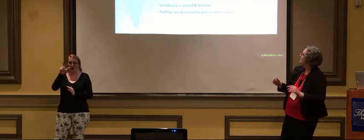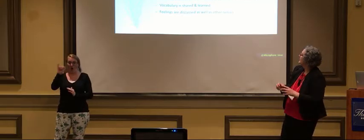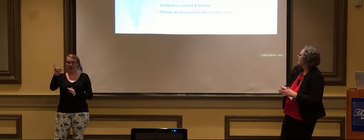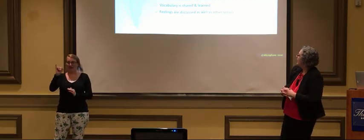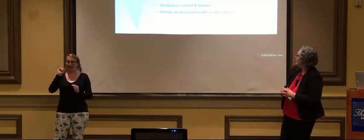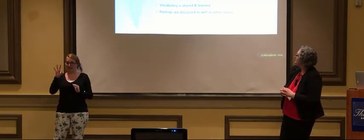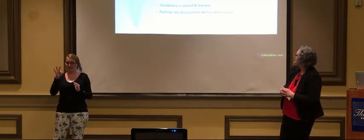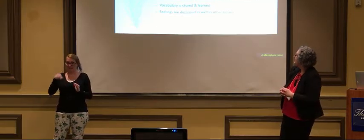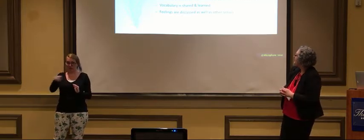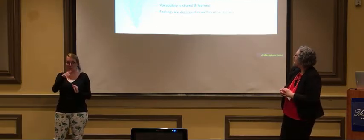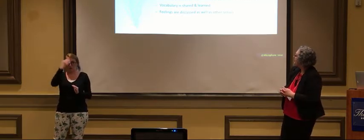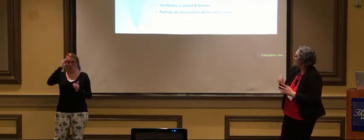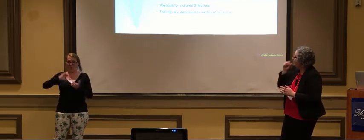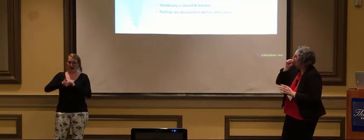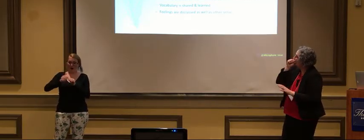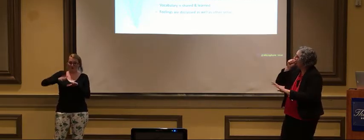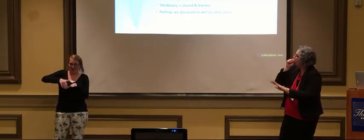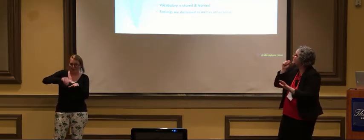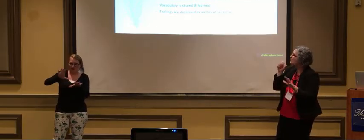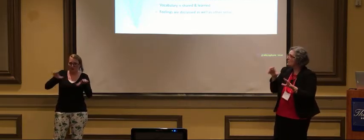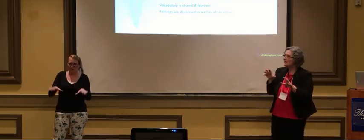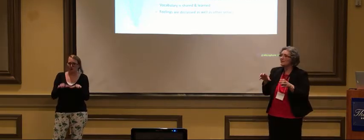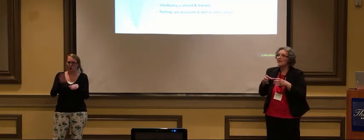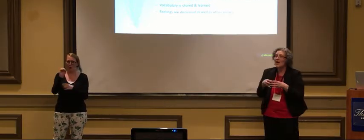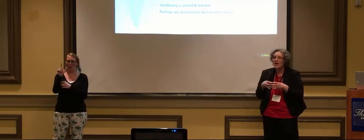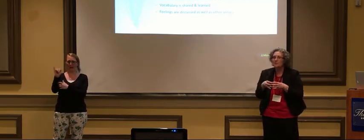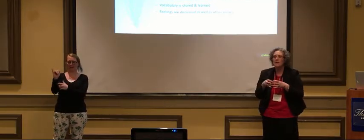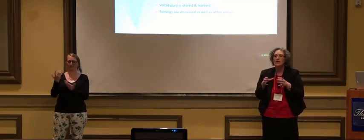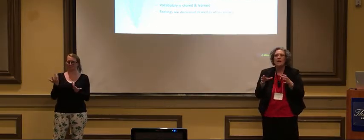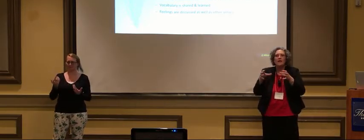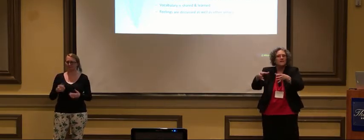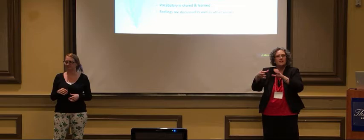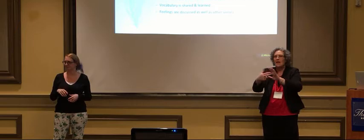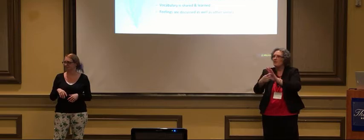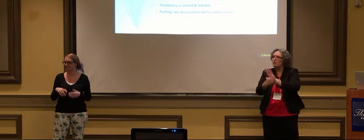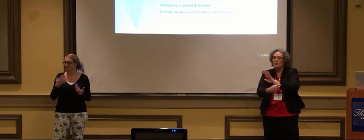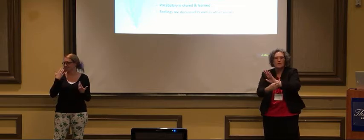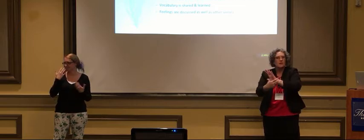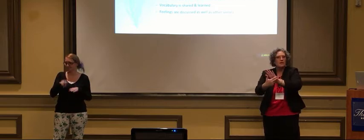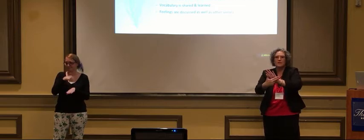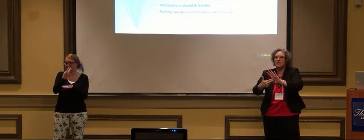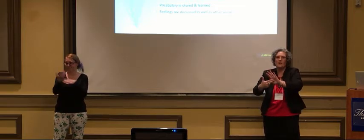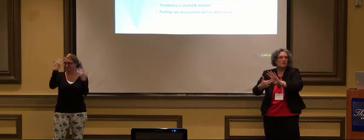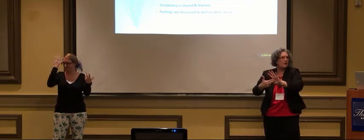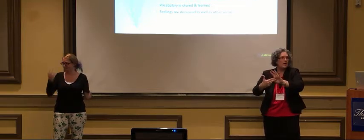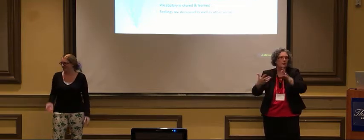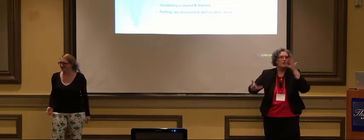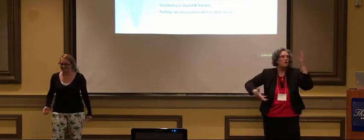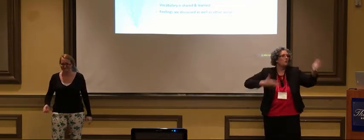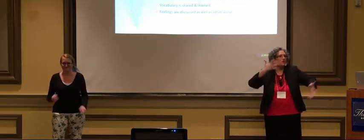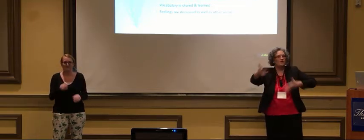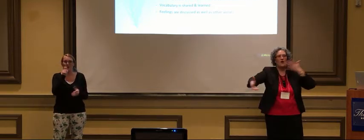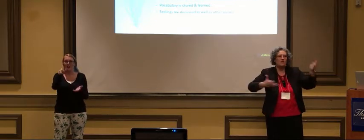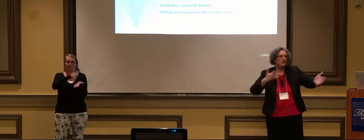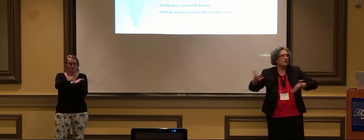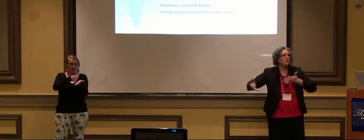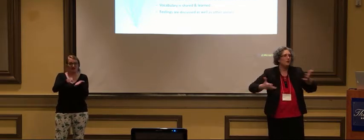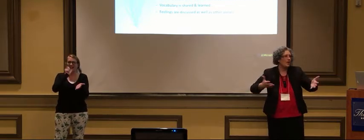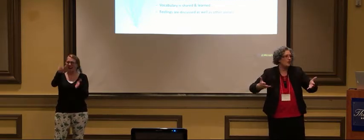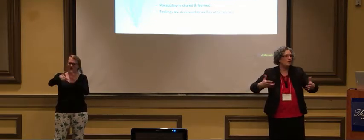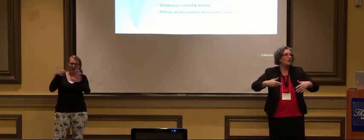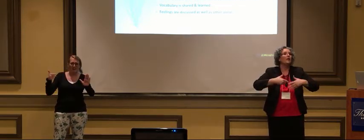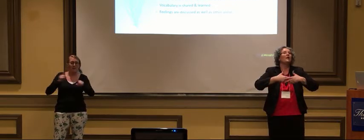skateboarding. So this is really the time, and it doesn't have to be written, and it doesn't have to be labeled. We're just